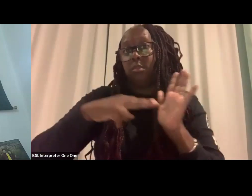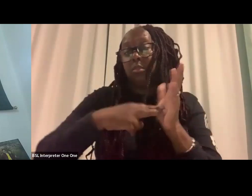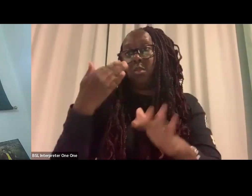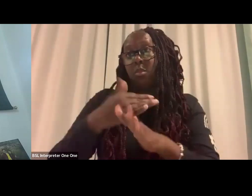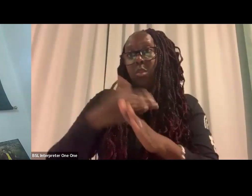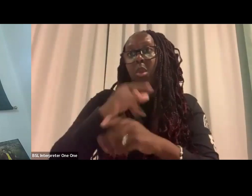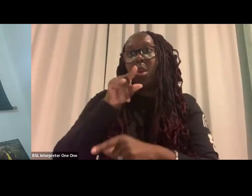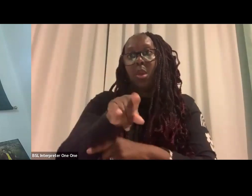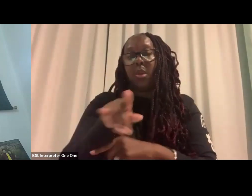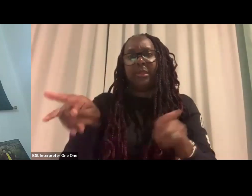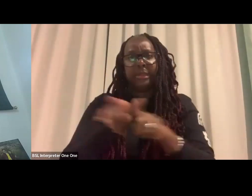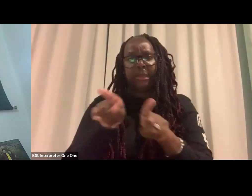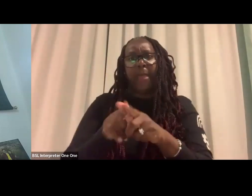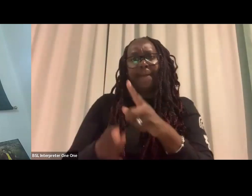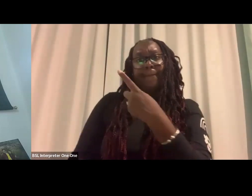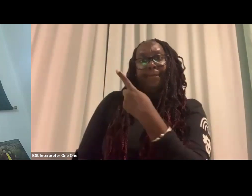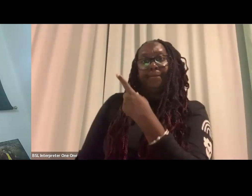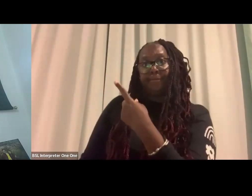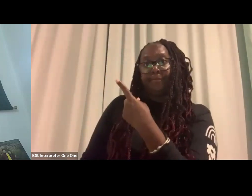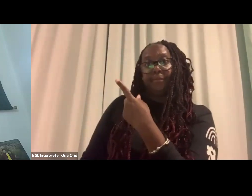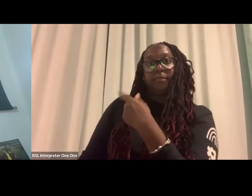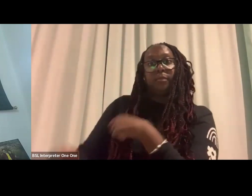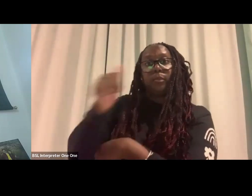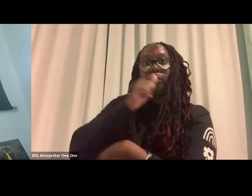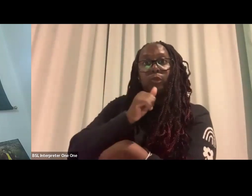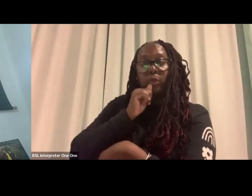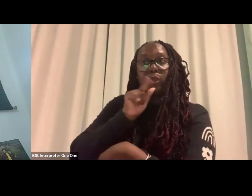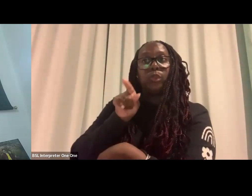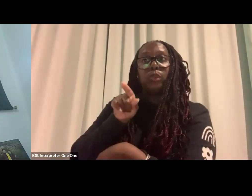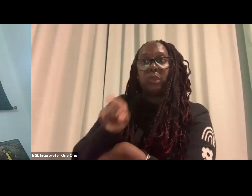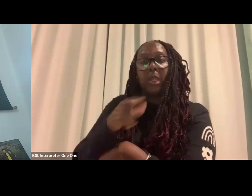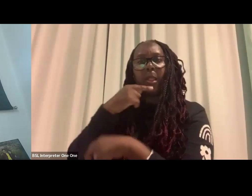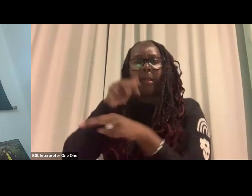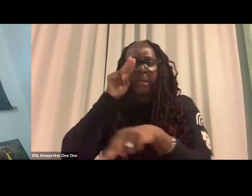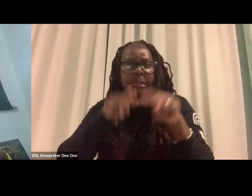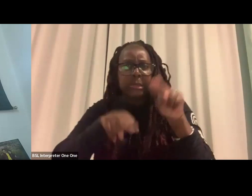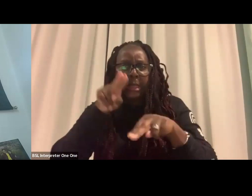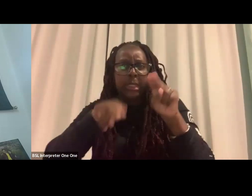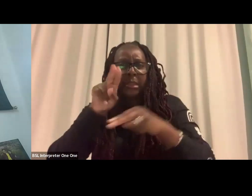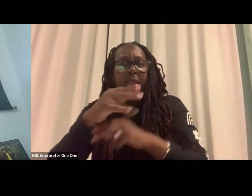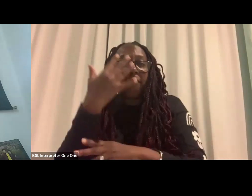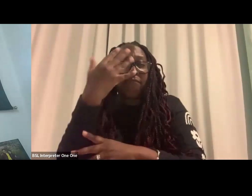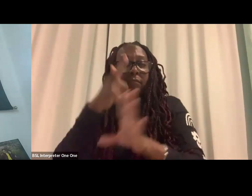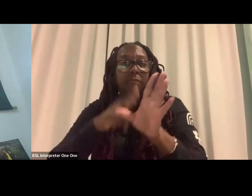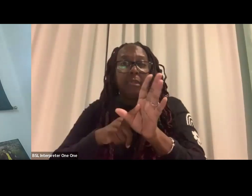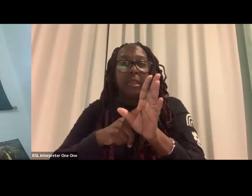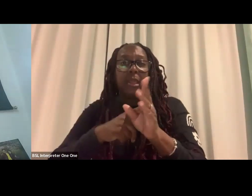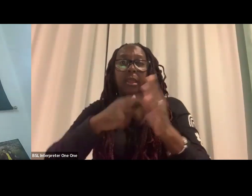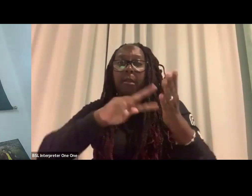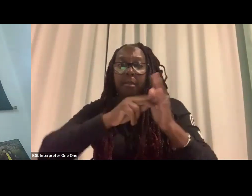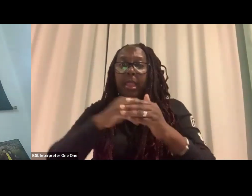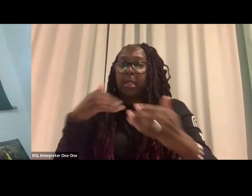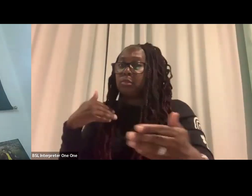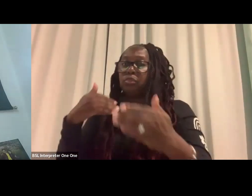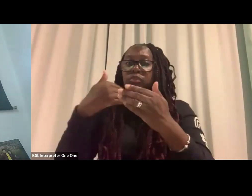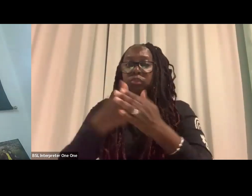this GNH index is used in the formulation and monitoring of recent 5-year plans, policies, and